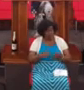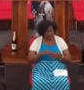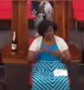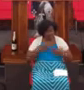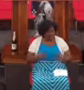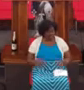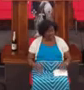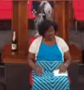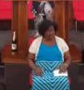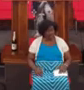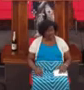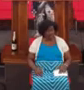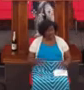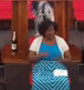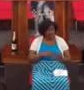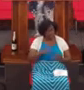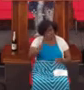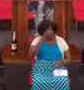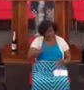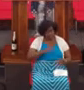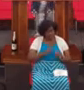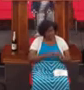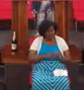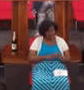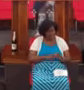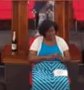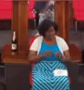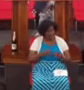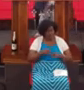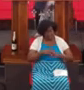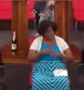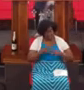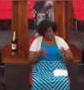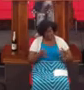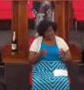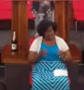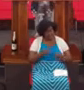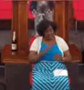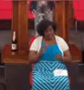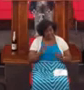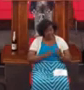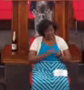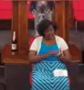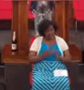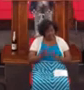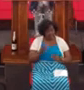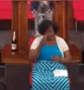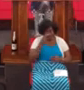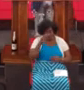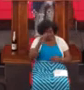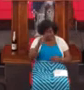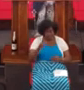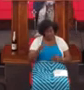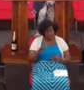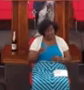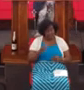body. This man is sitting here with dropsy. And Jesus, being who he was on the